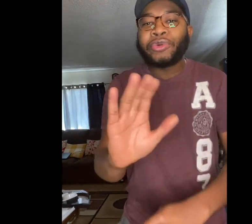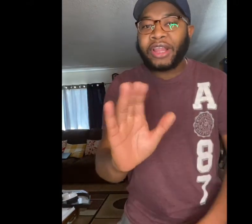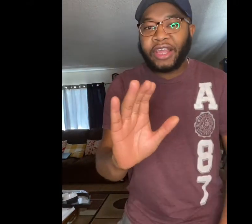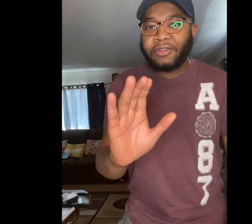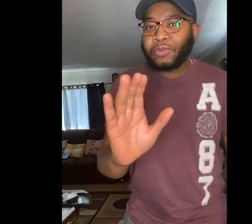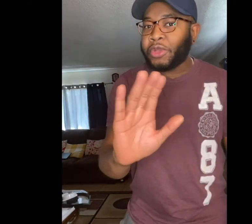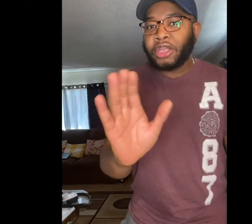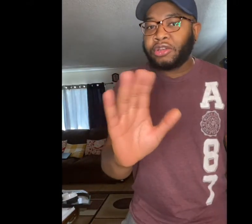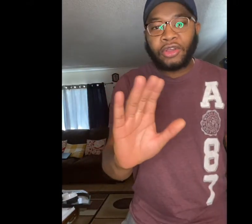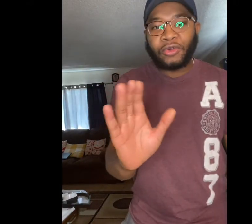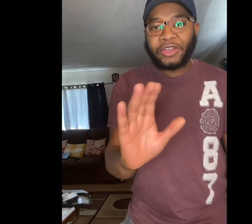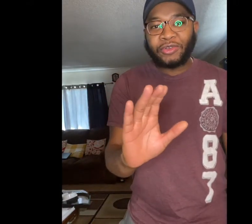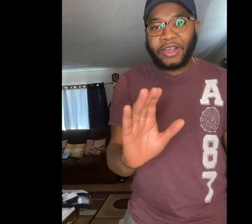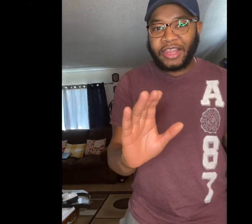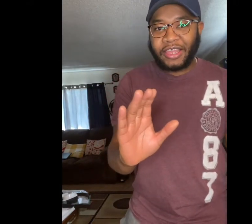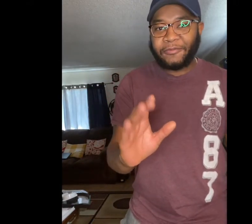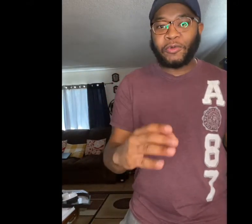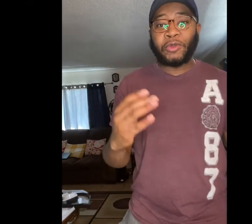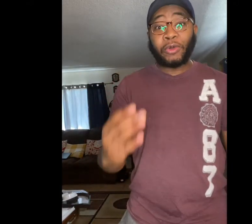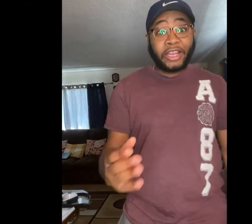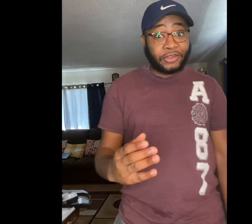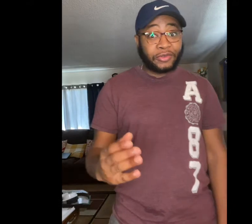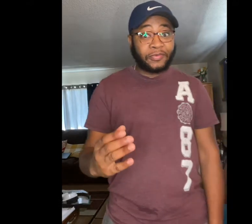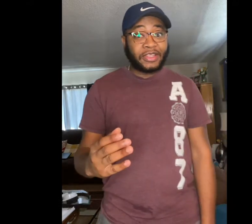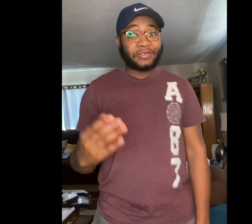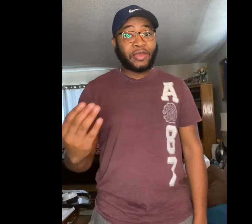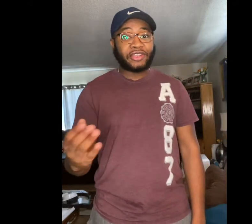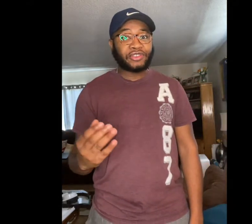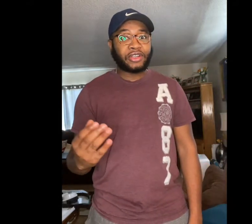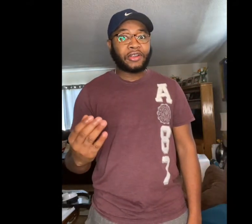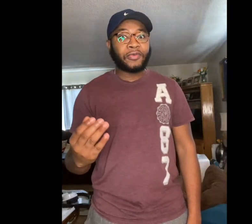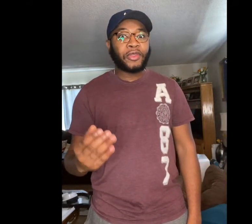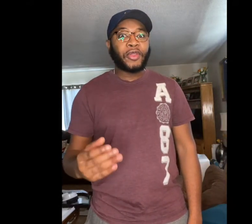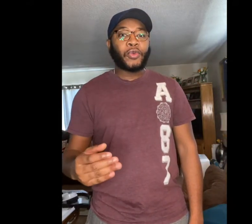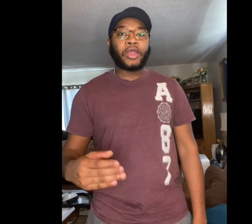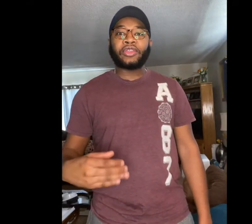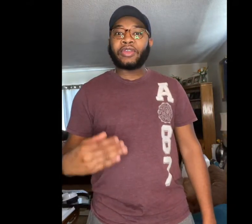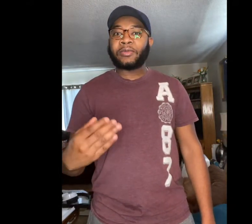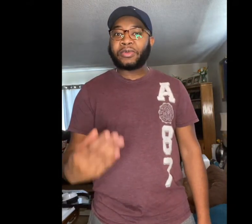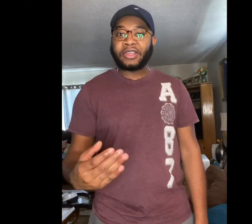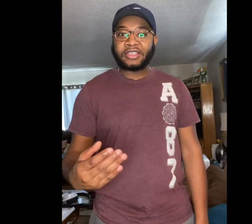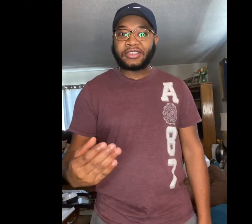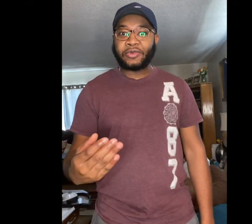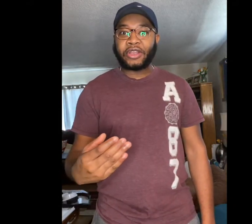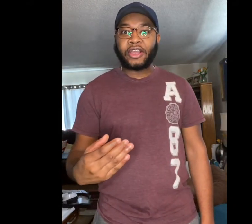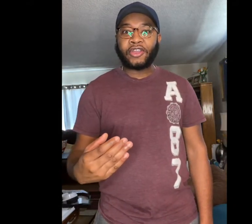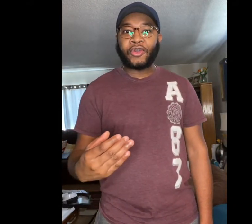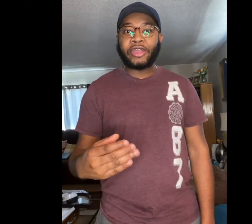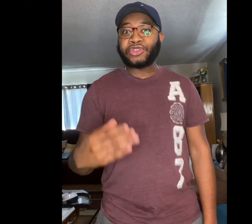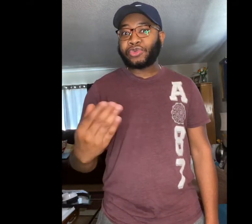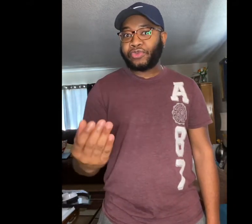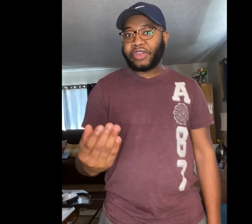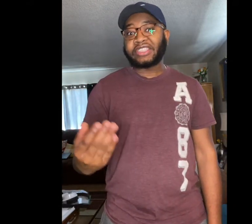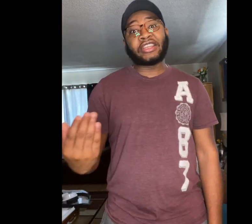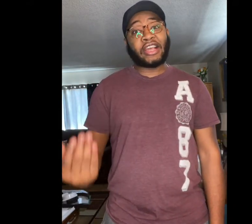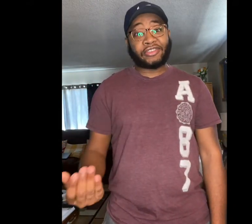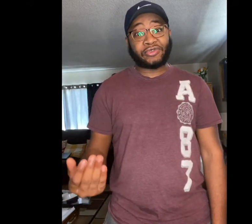that. We don't want to do all that. What we want to do is make sure we're at the right pace, so we're not going too fast and not too